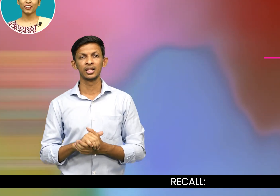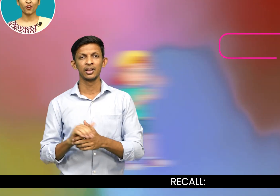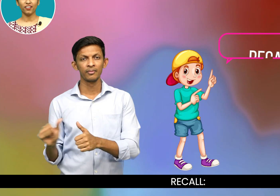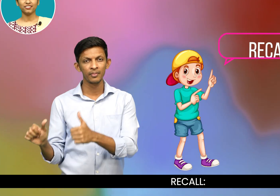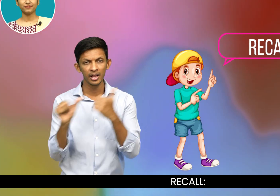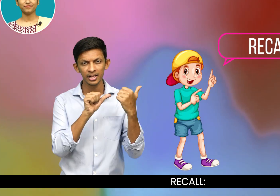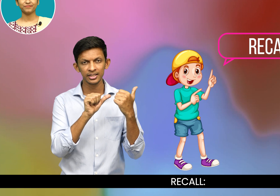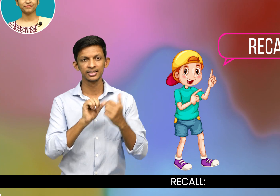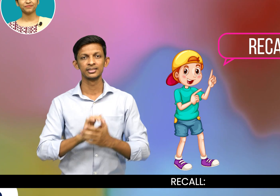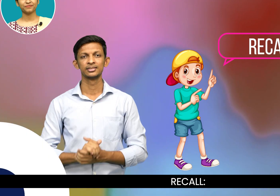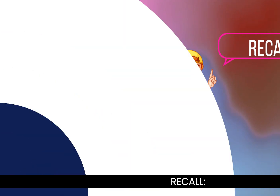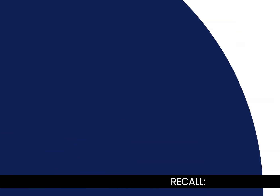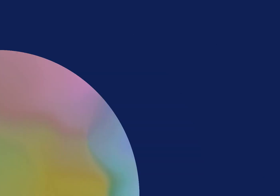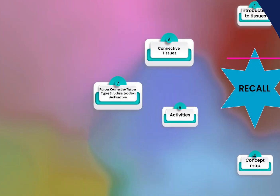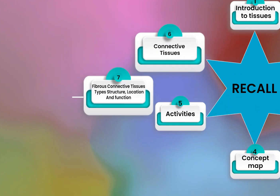Recall.